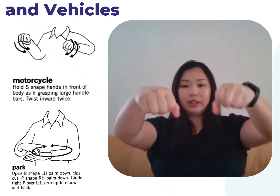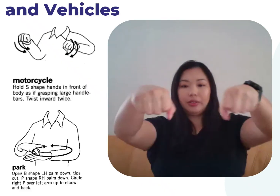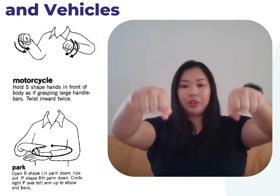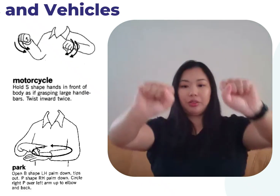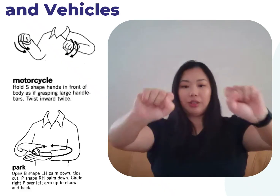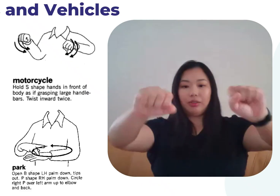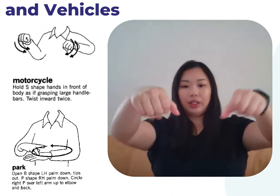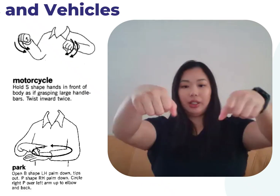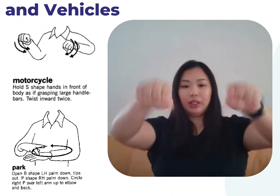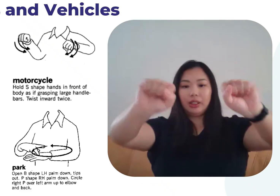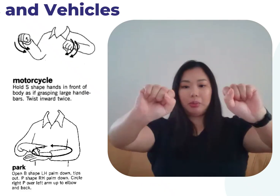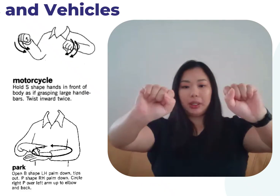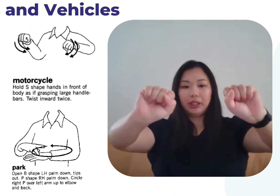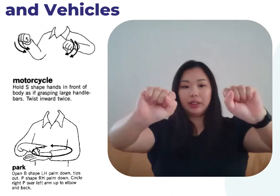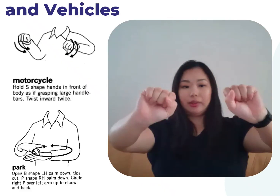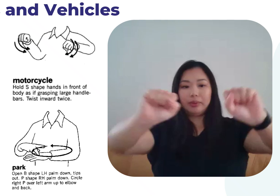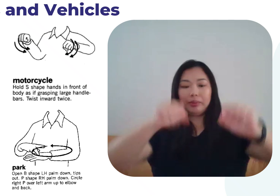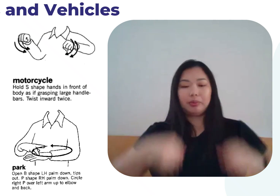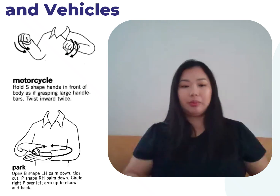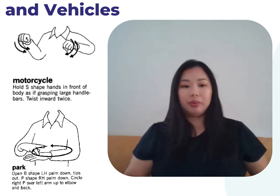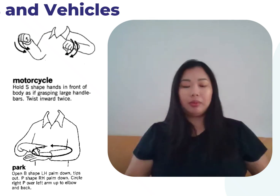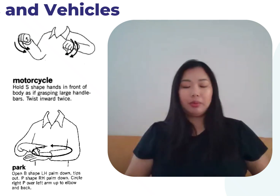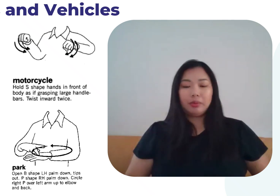Motorcycle, as if you're revving the bike.